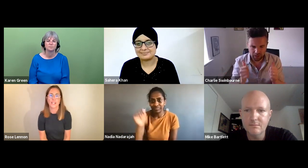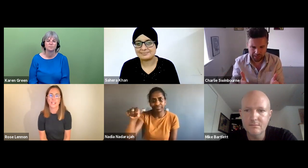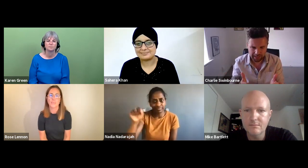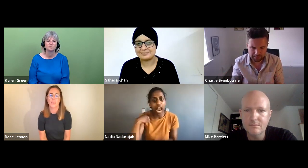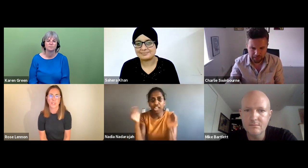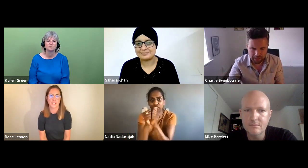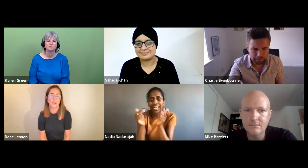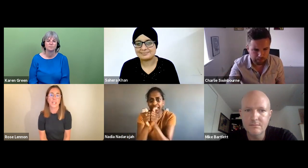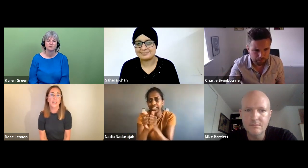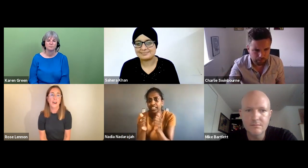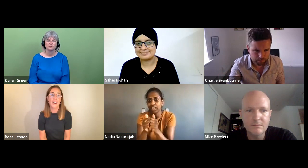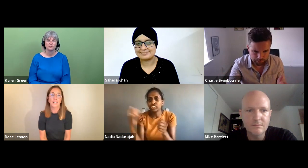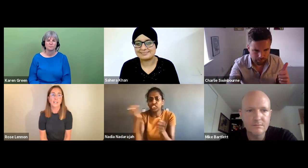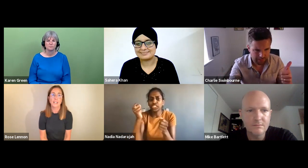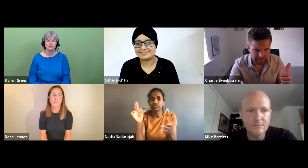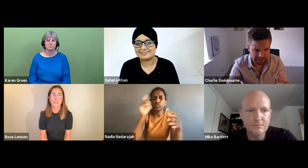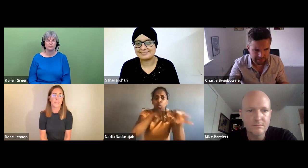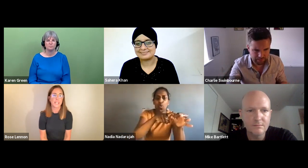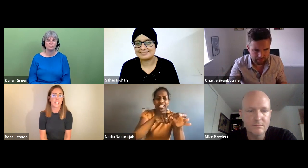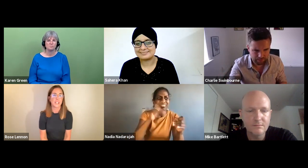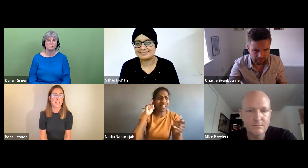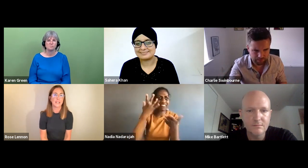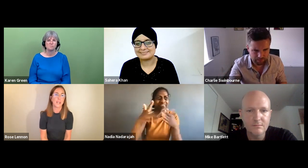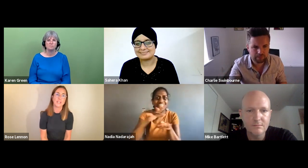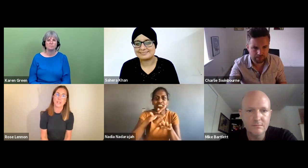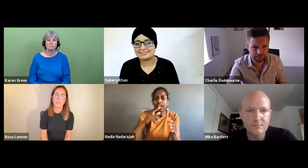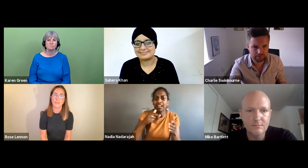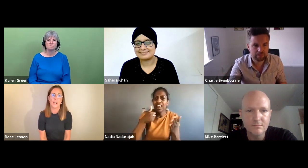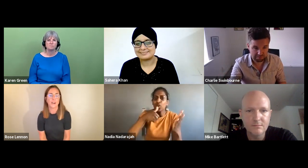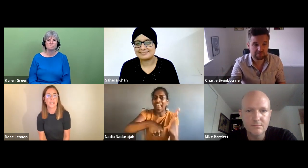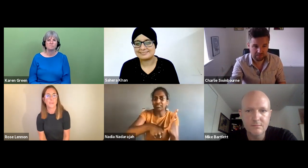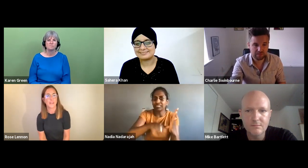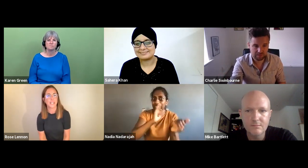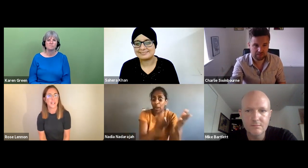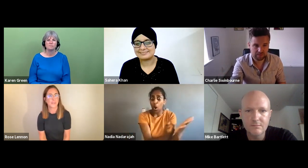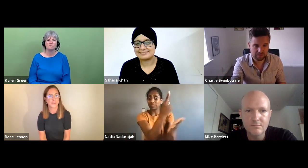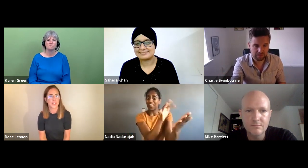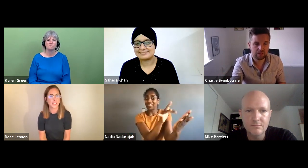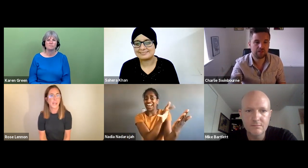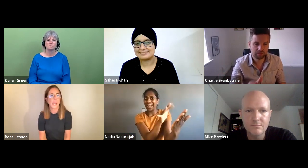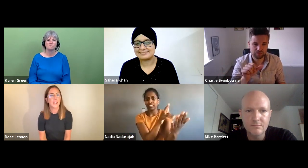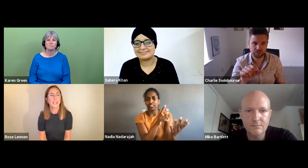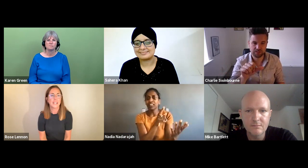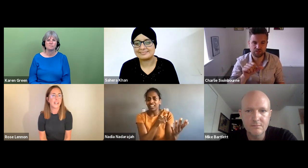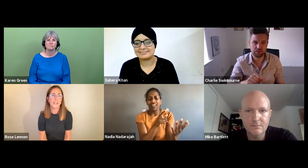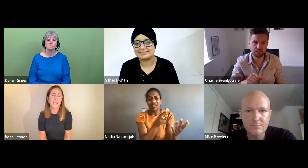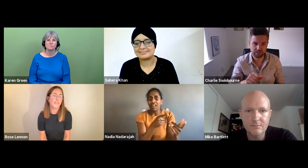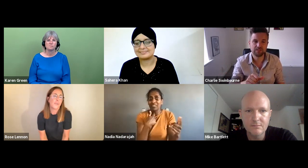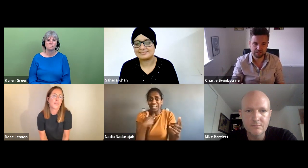It's important that we are as much representation in mainstream as we are in specifically deaf courses. Yeah, deaf-led, of course,